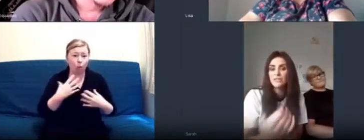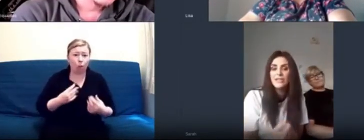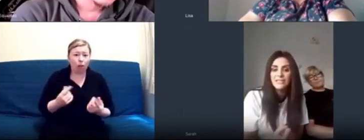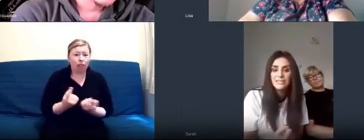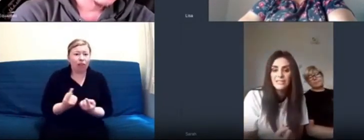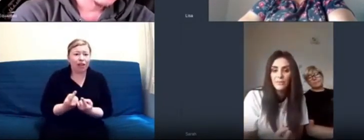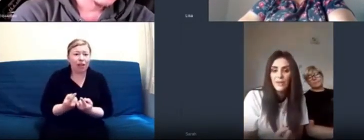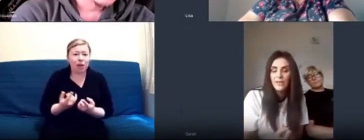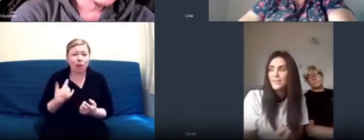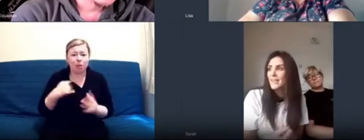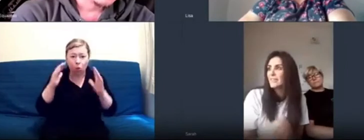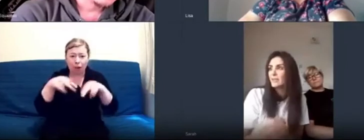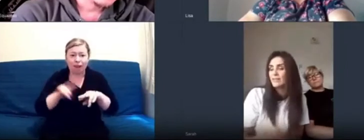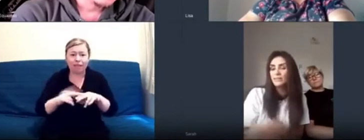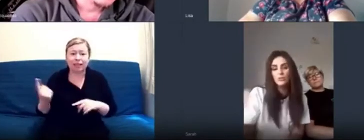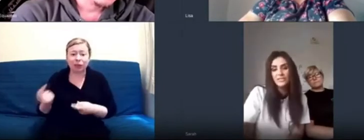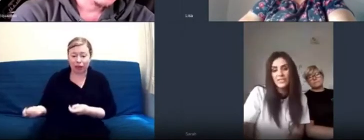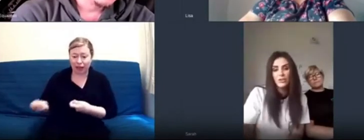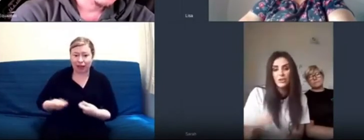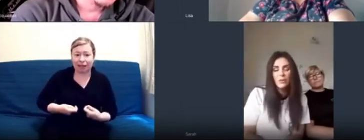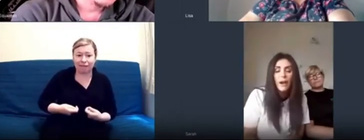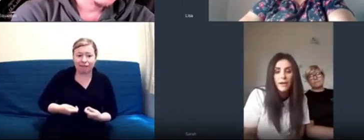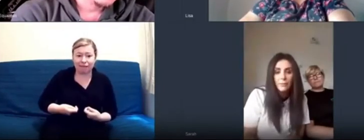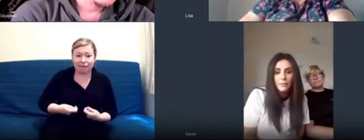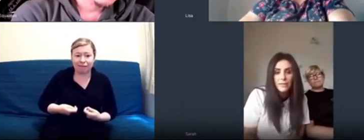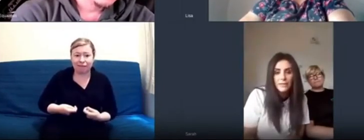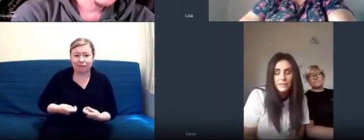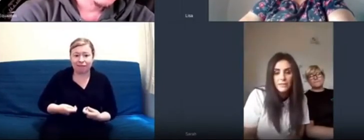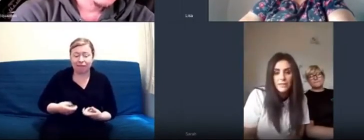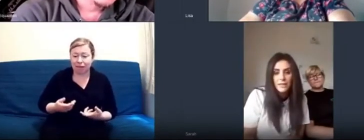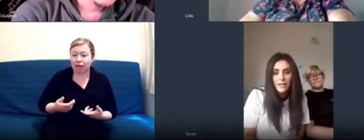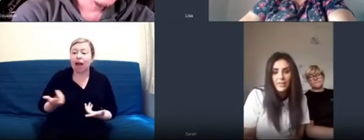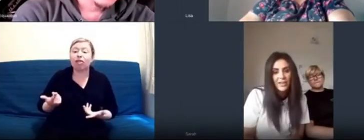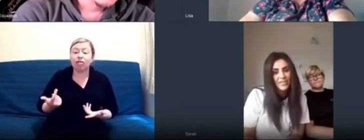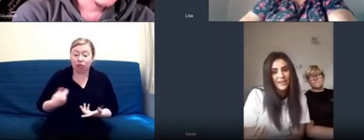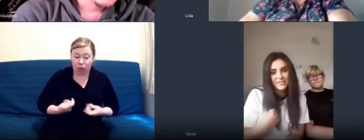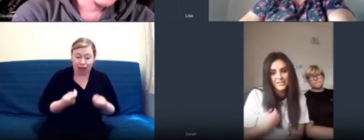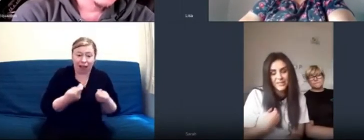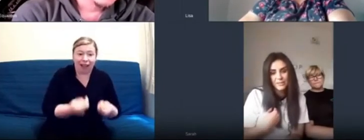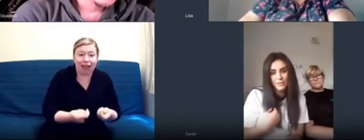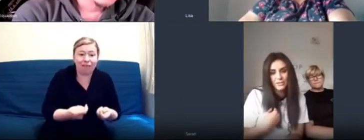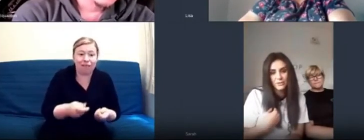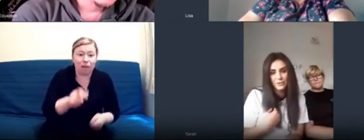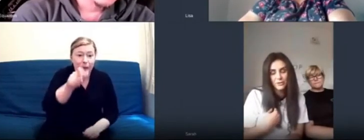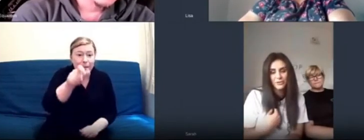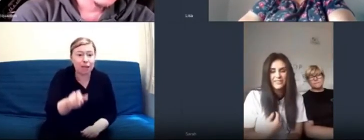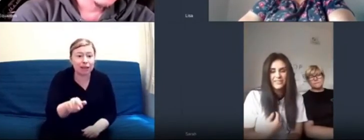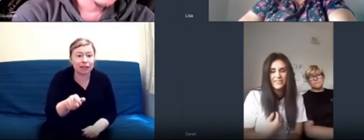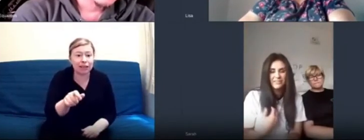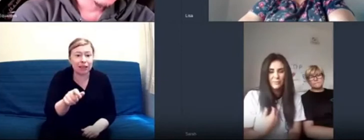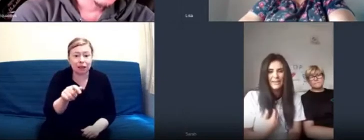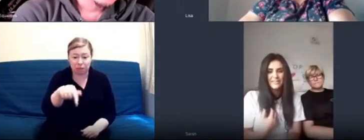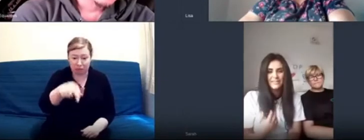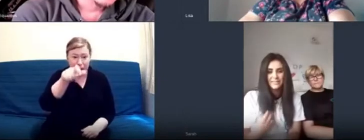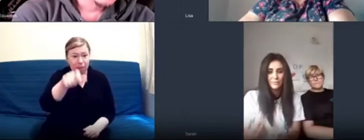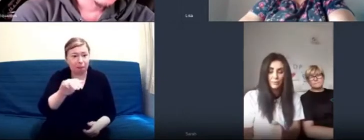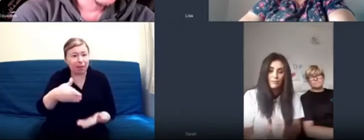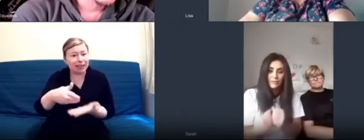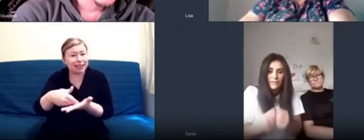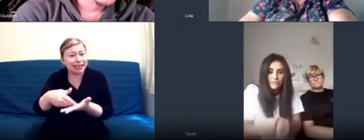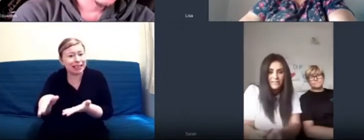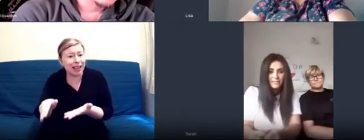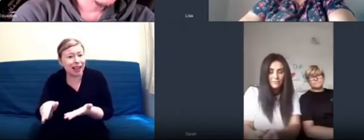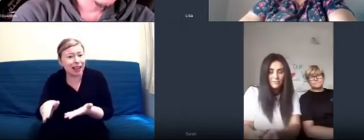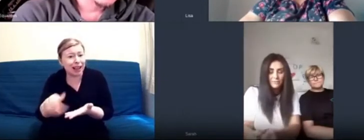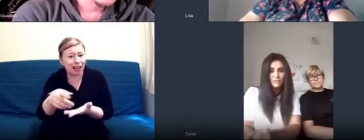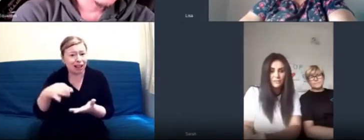would have if somebody donated something and then they were then to go and sell it on the marketplace, that then has a detrimental sort of, leaves a bad taste that